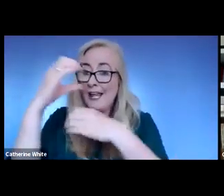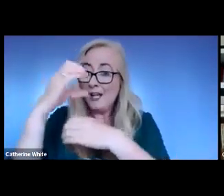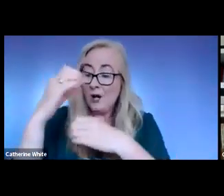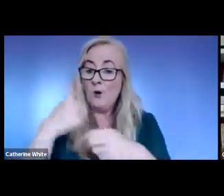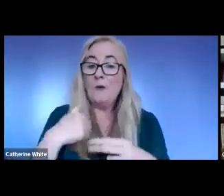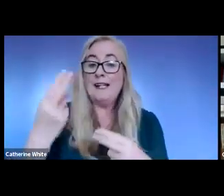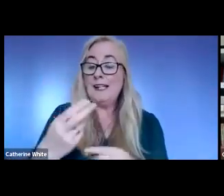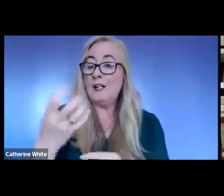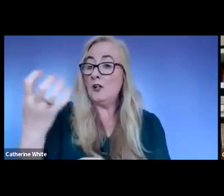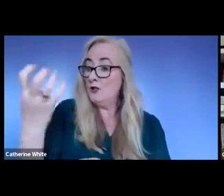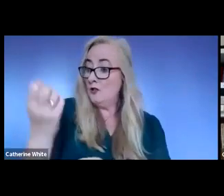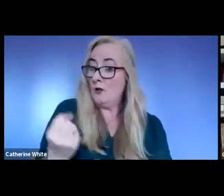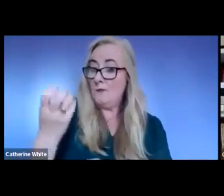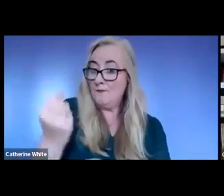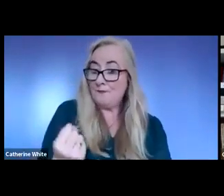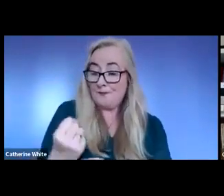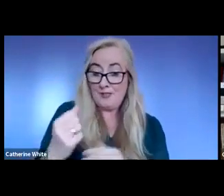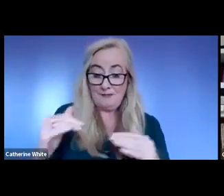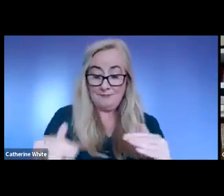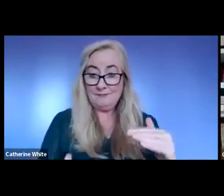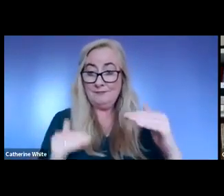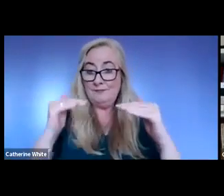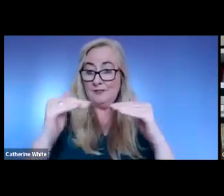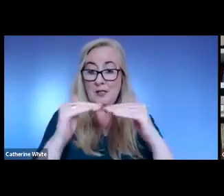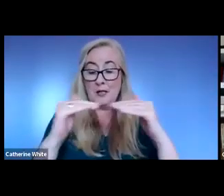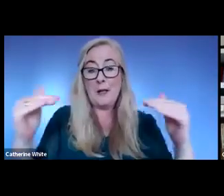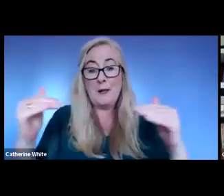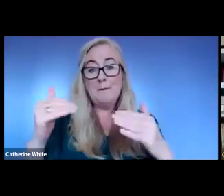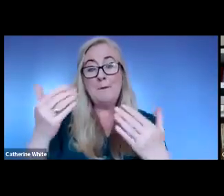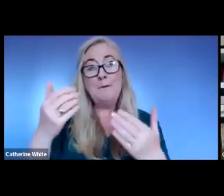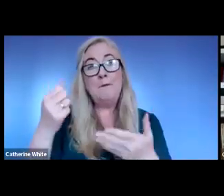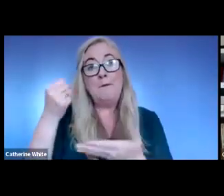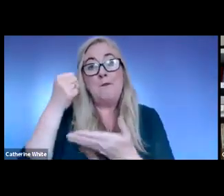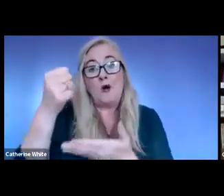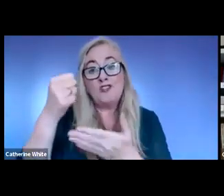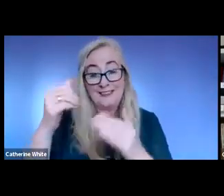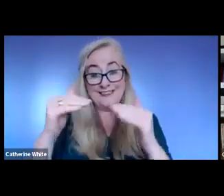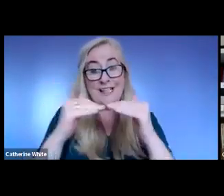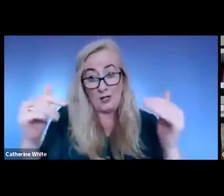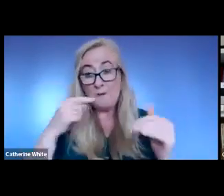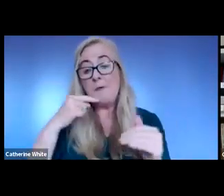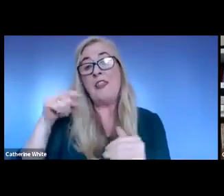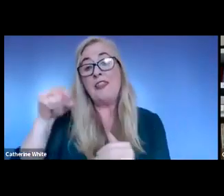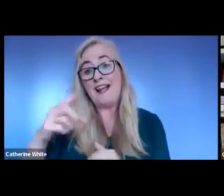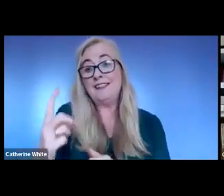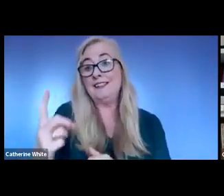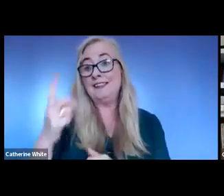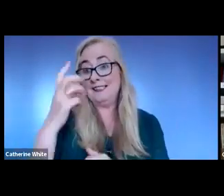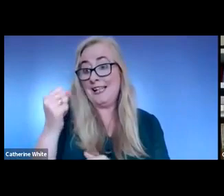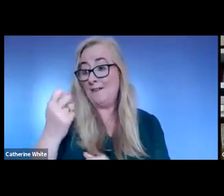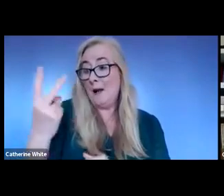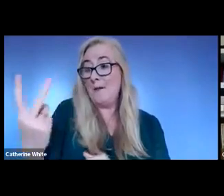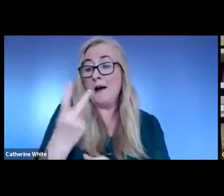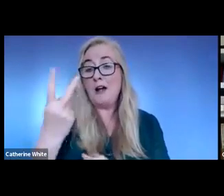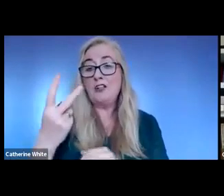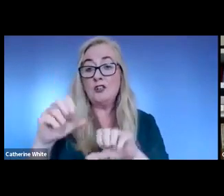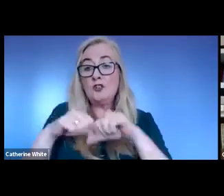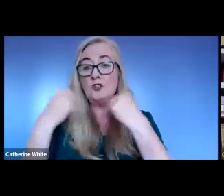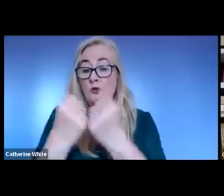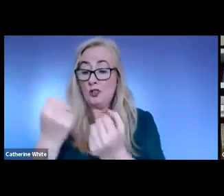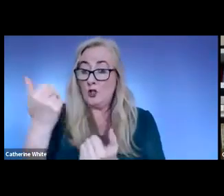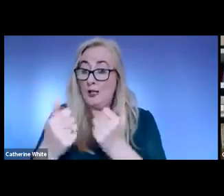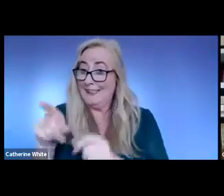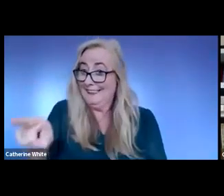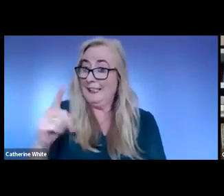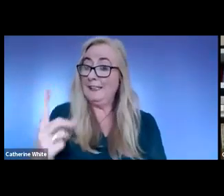welfare payments to the minimum essential budget standard. And that work has been done by the Vincentian Partnership for Social Justice. They